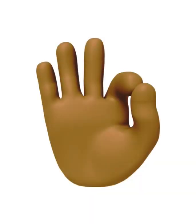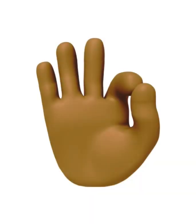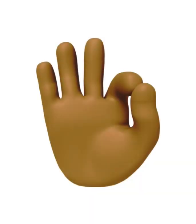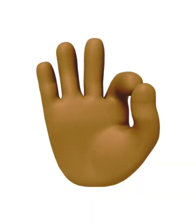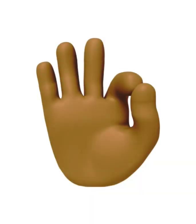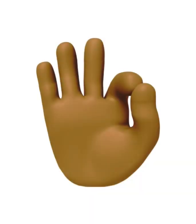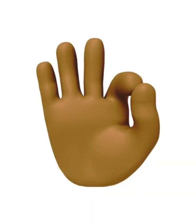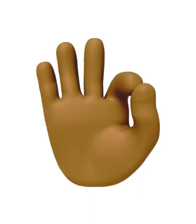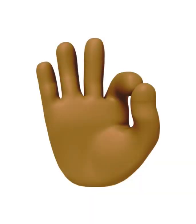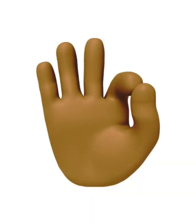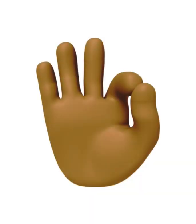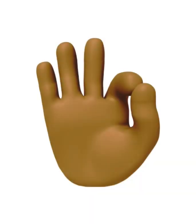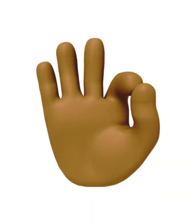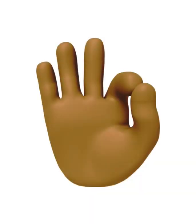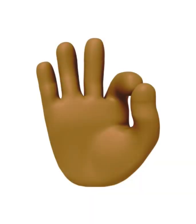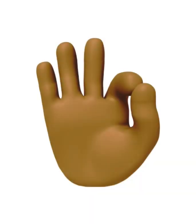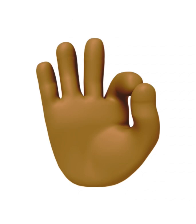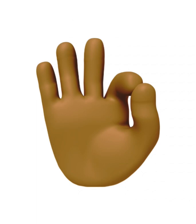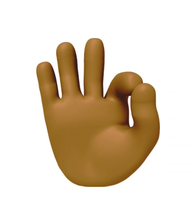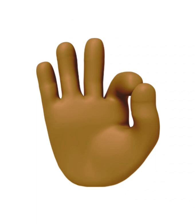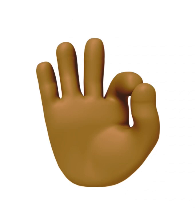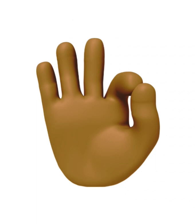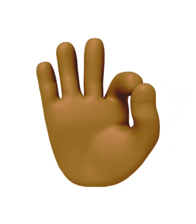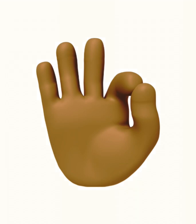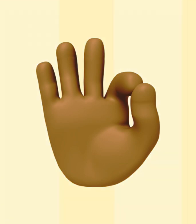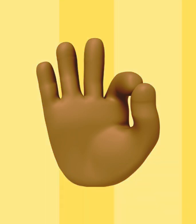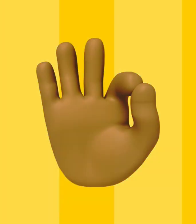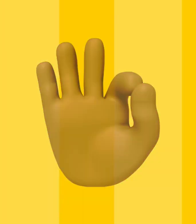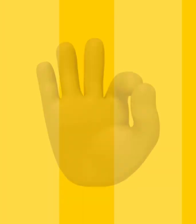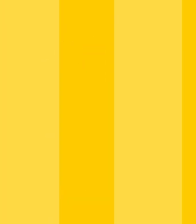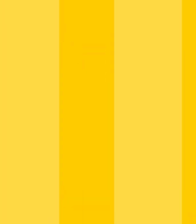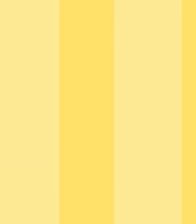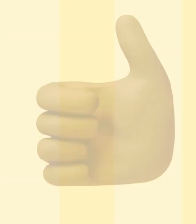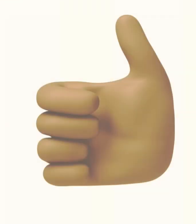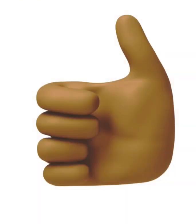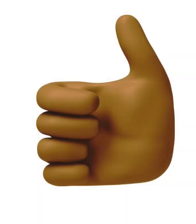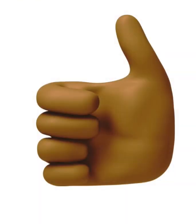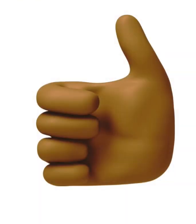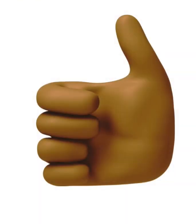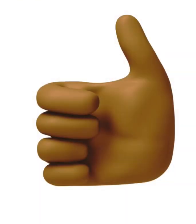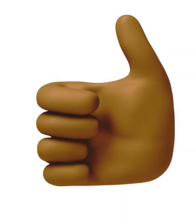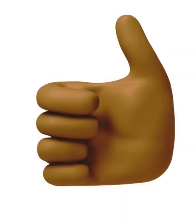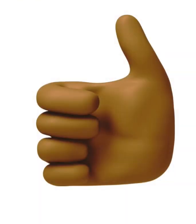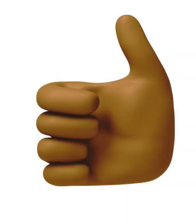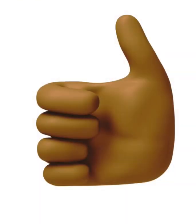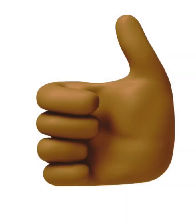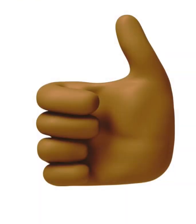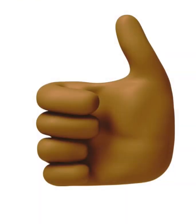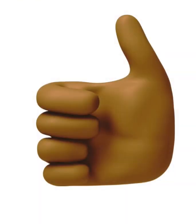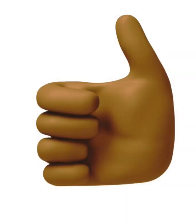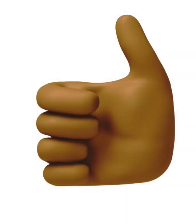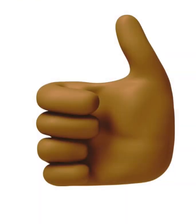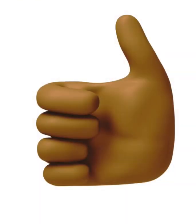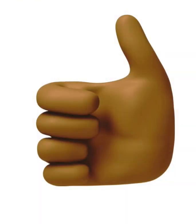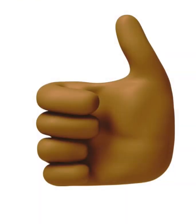It's 9 10